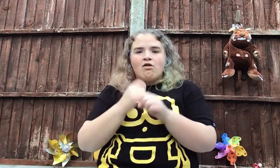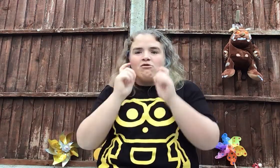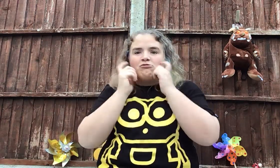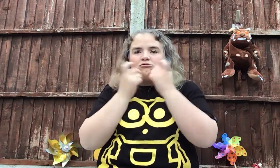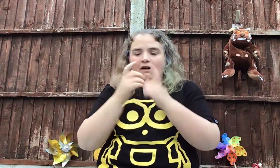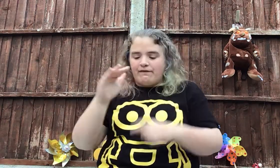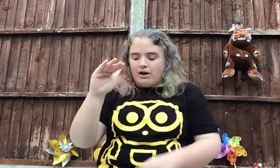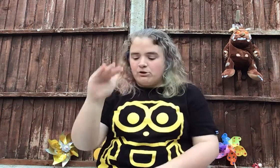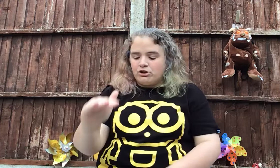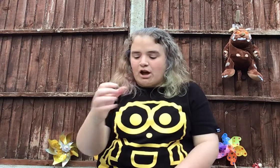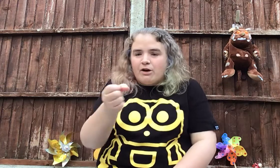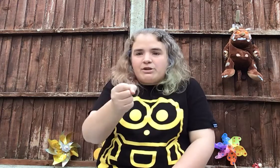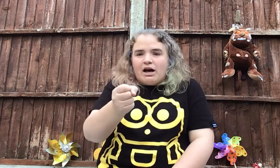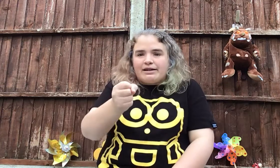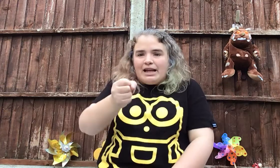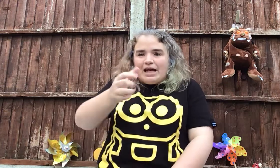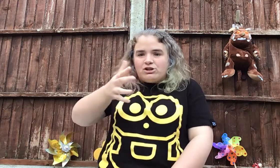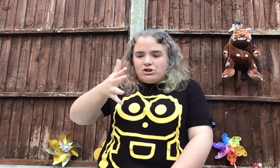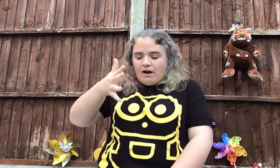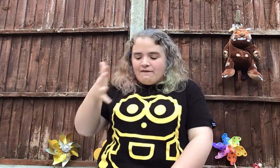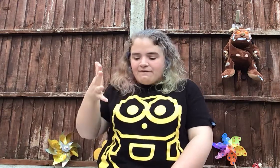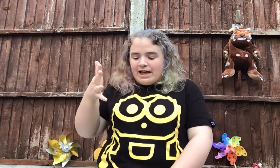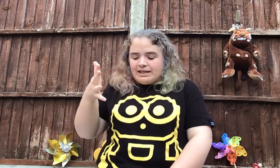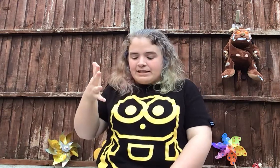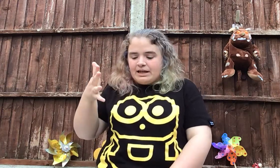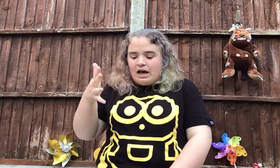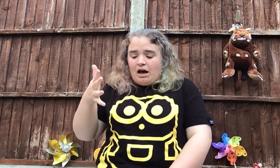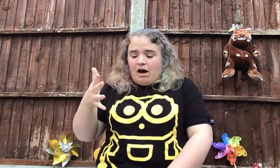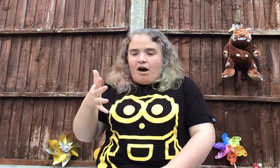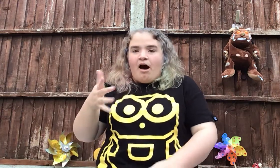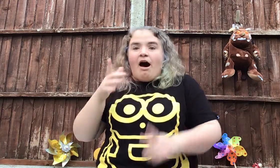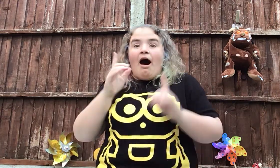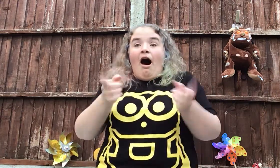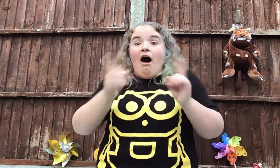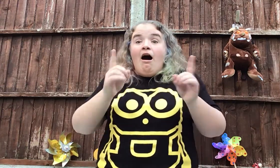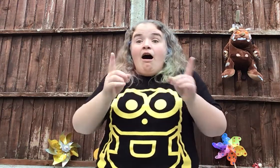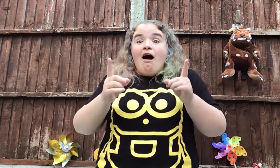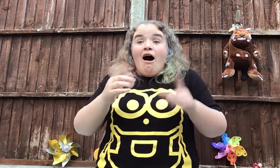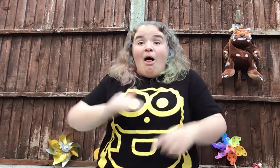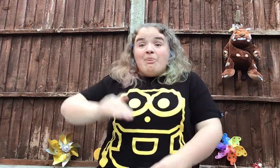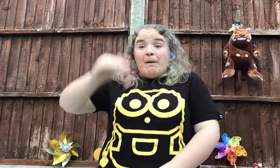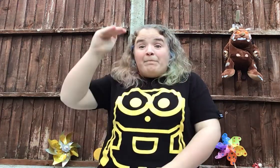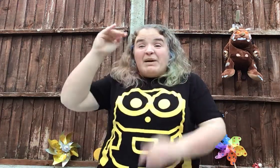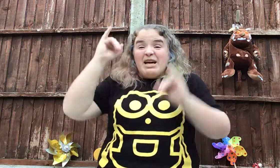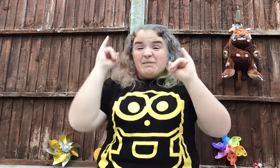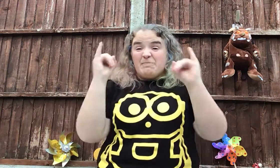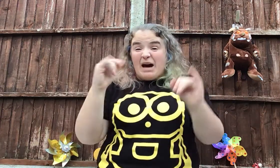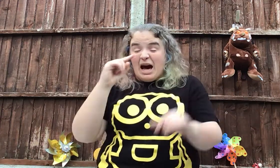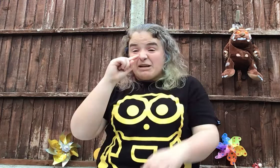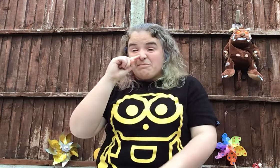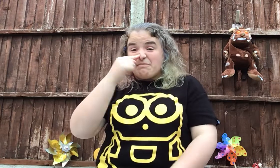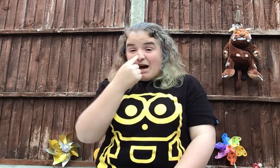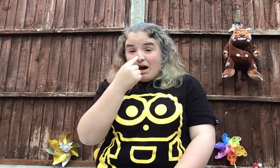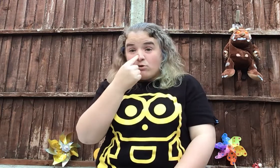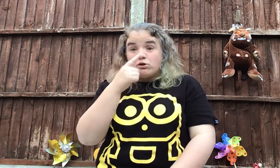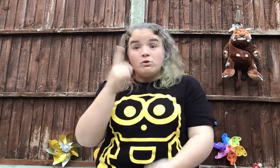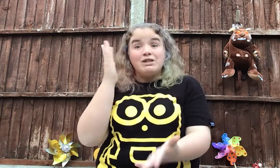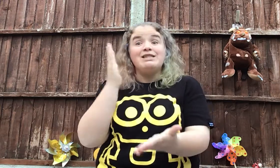The Gruffalo's child unclenched her fist. Ah, the big bad mouse, so she